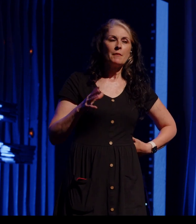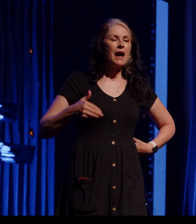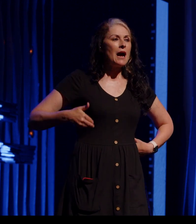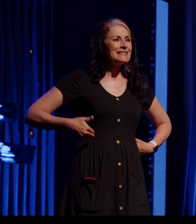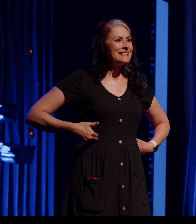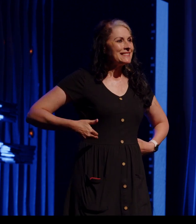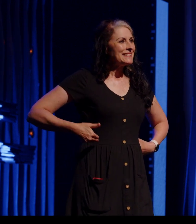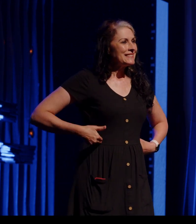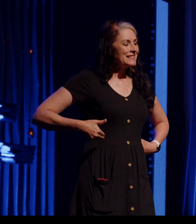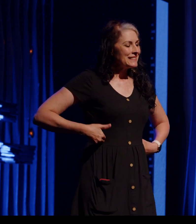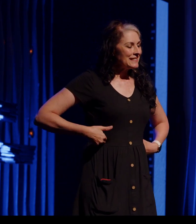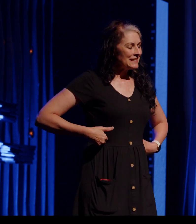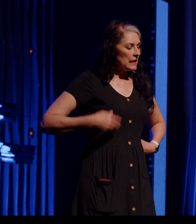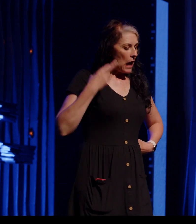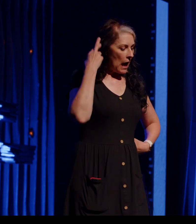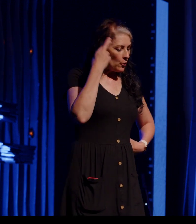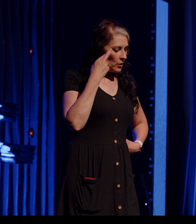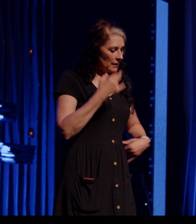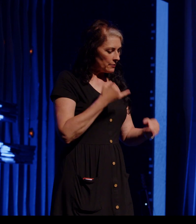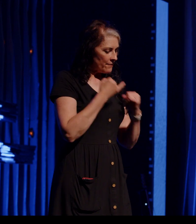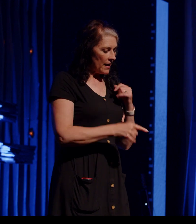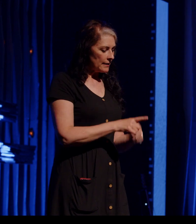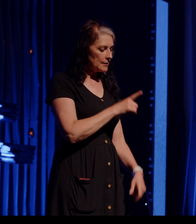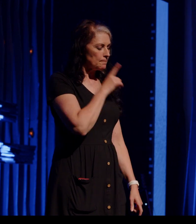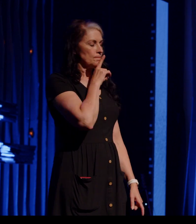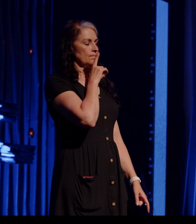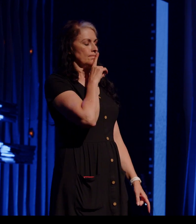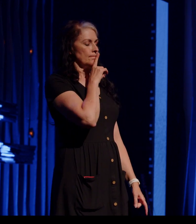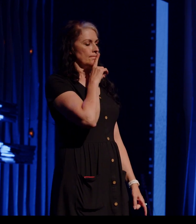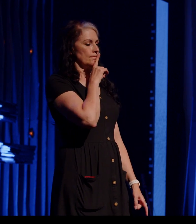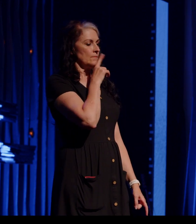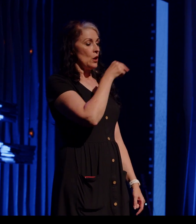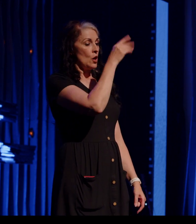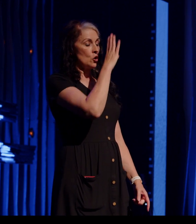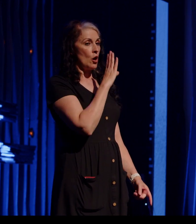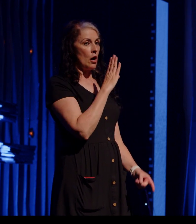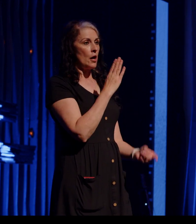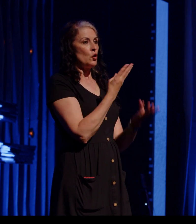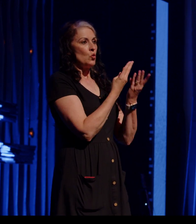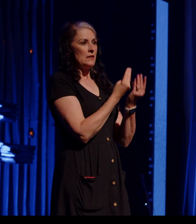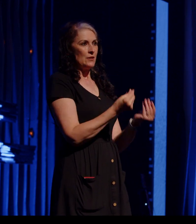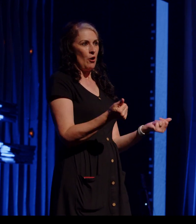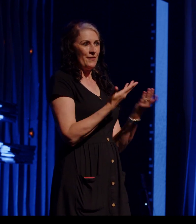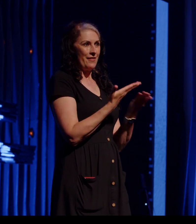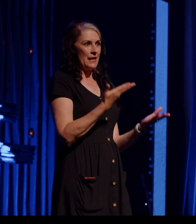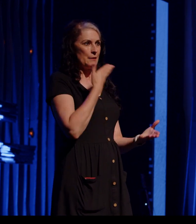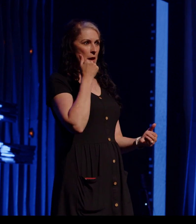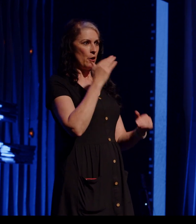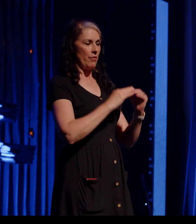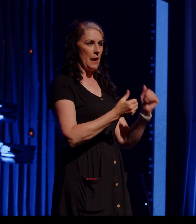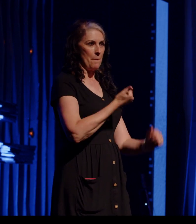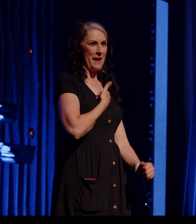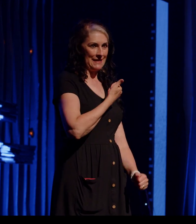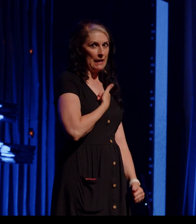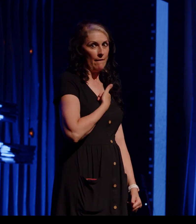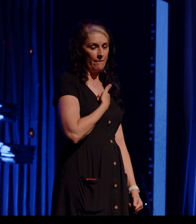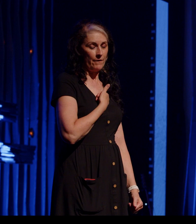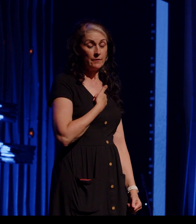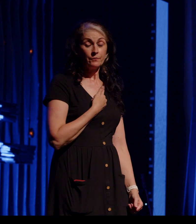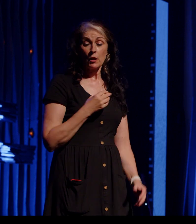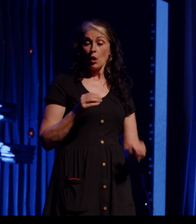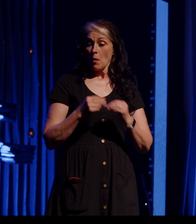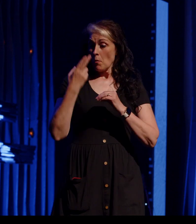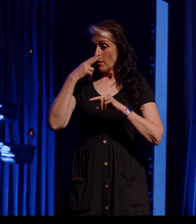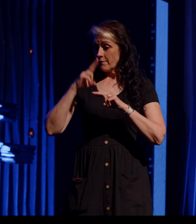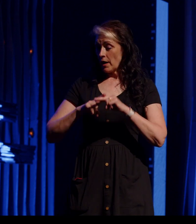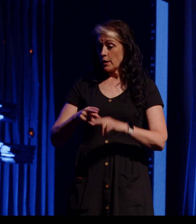realized when I finally shut up, God worked things out a whole lot better than I was working them out. So what's more fun, being